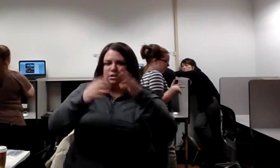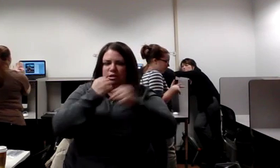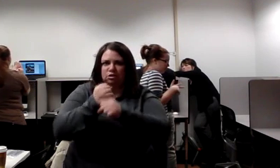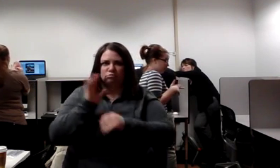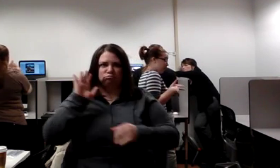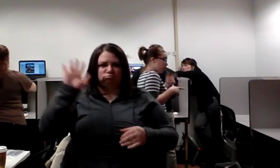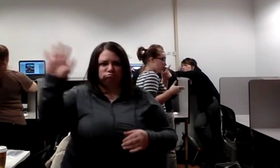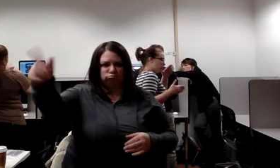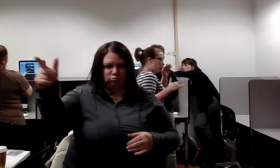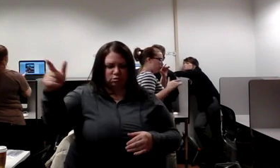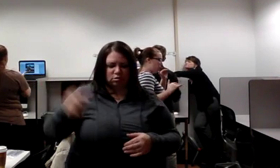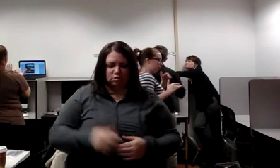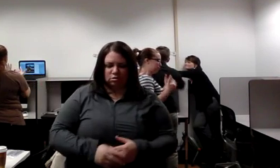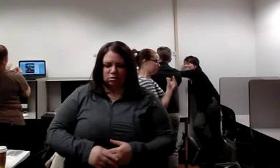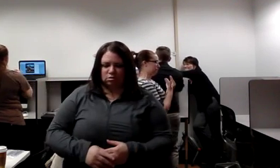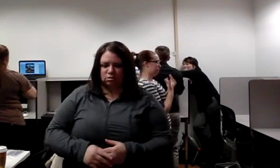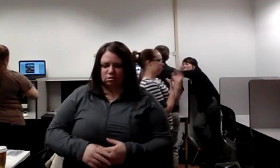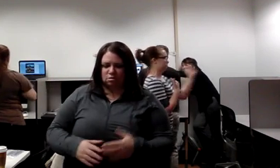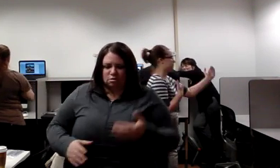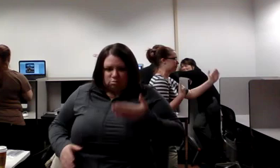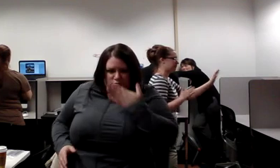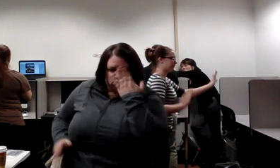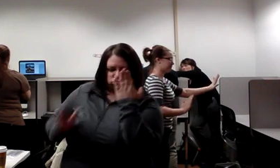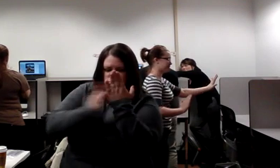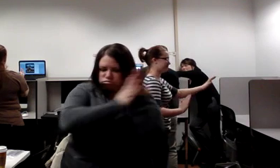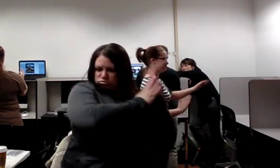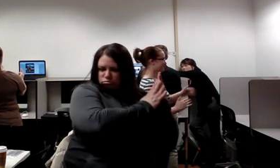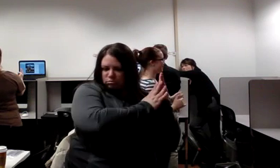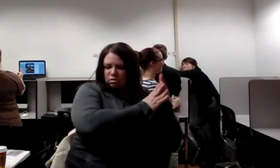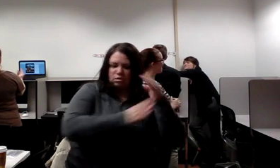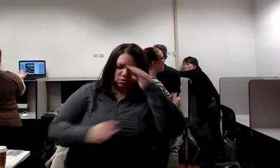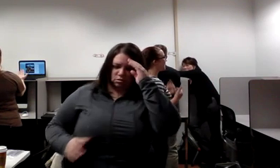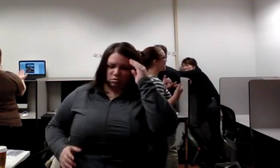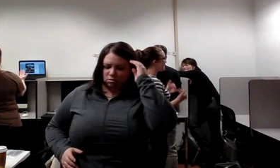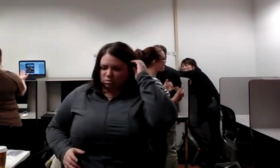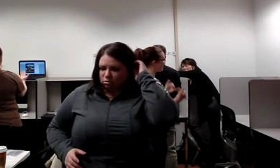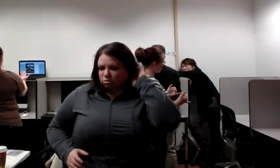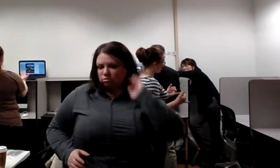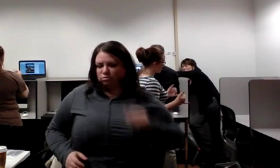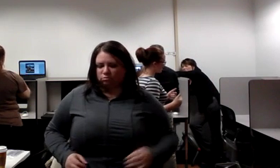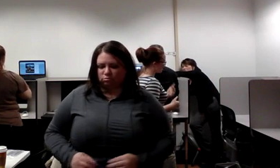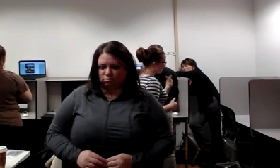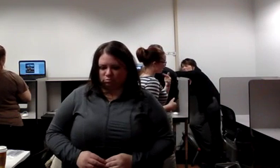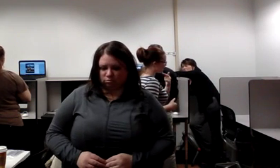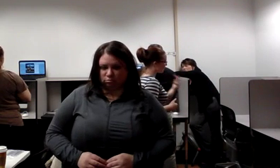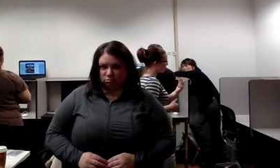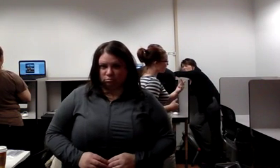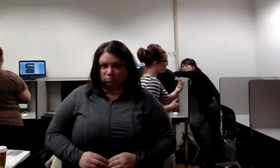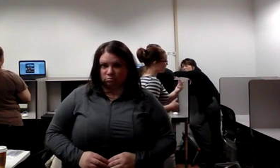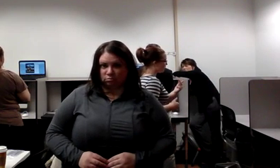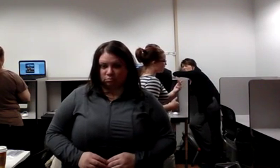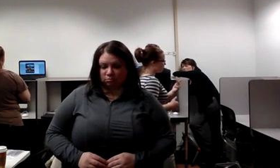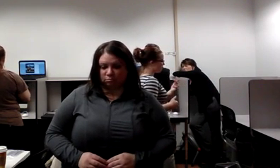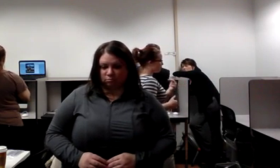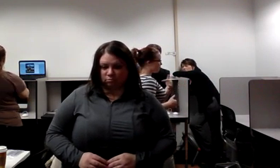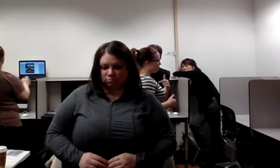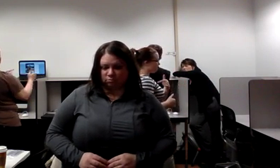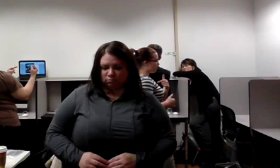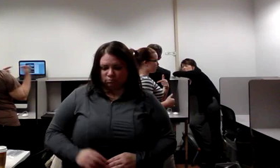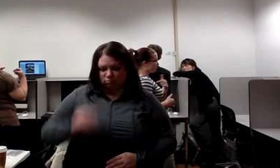it, I can now say this to you with a bit more certainty than when death was a useful but purely intellectual concept.